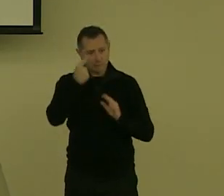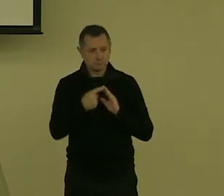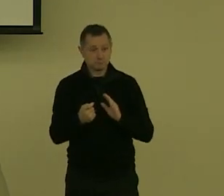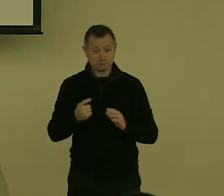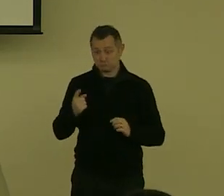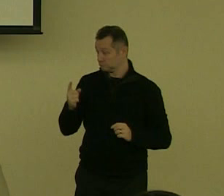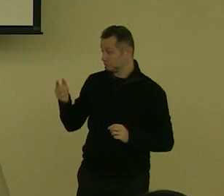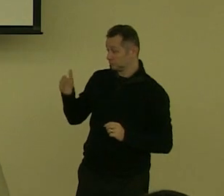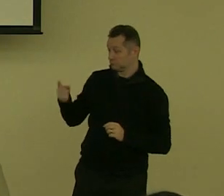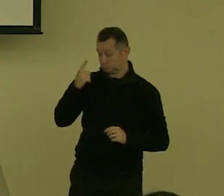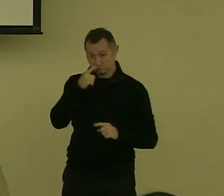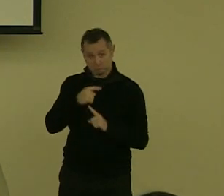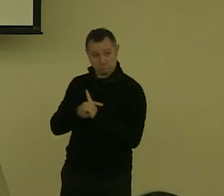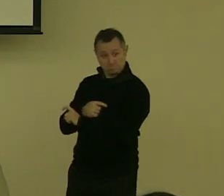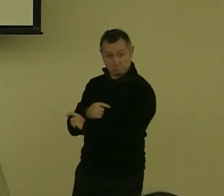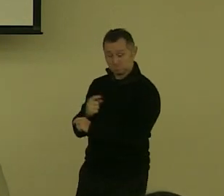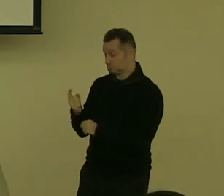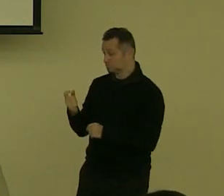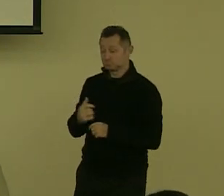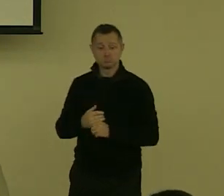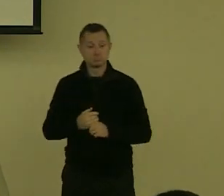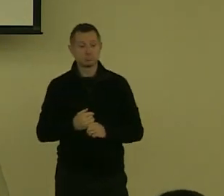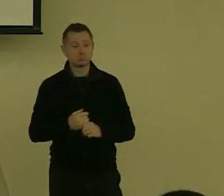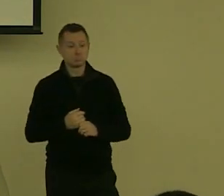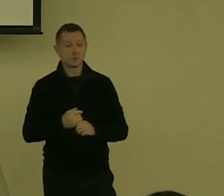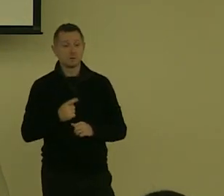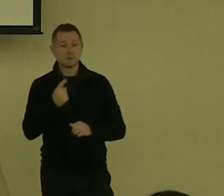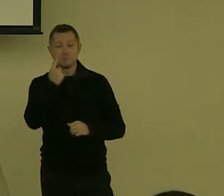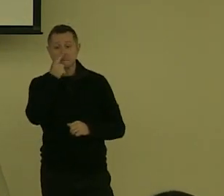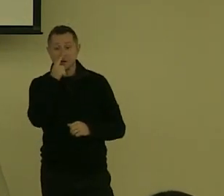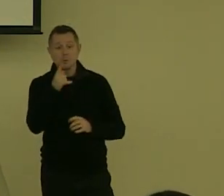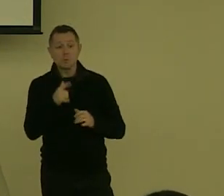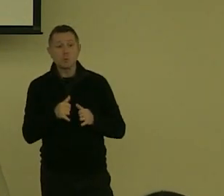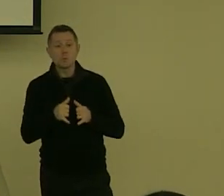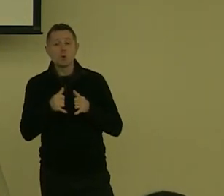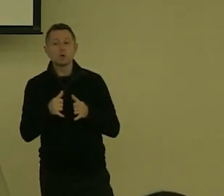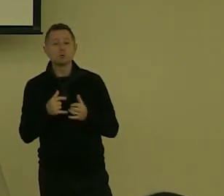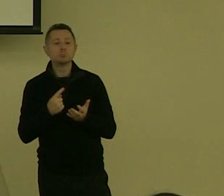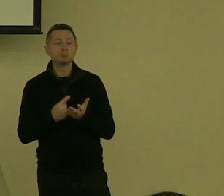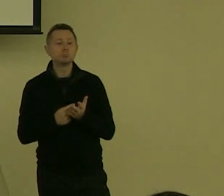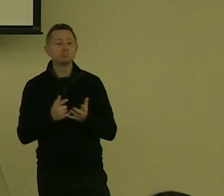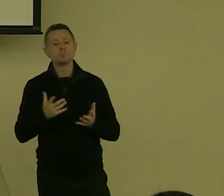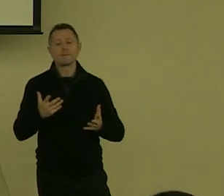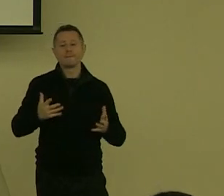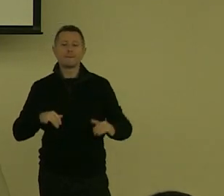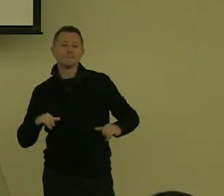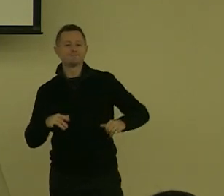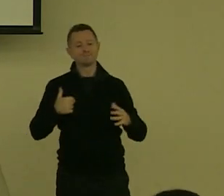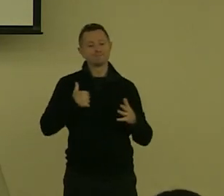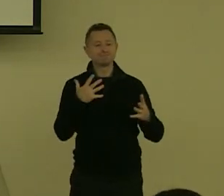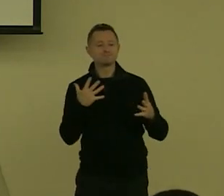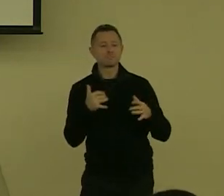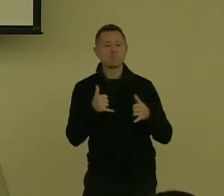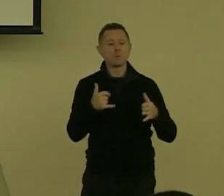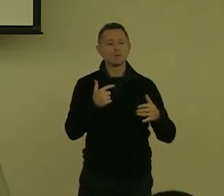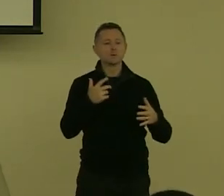reviewer, then you need to go read this before you publish on comics. So we're hoping tentatively to have a 2017 publication